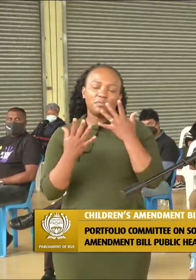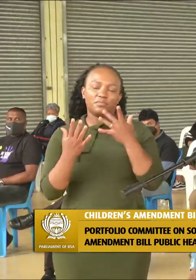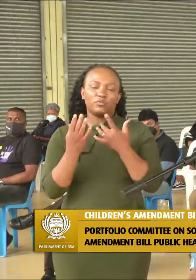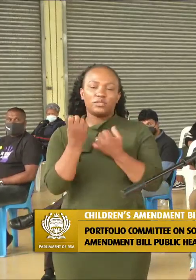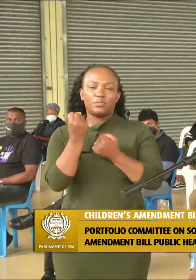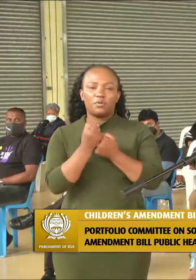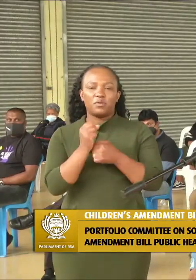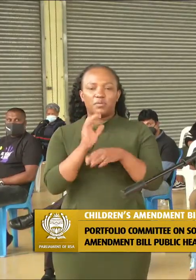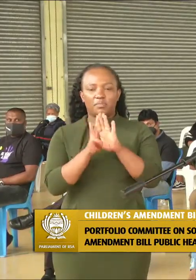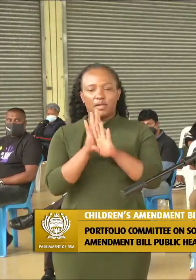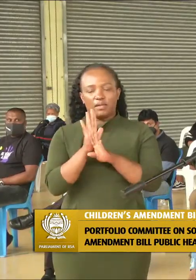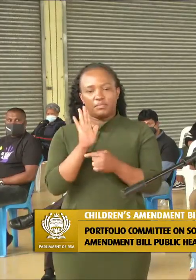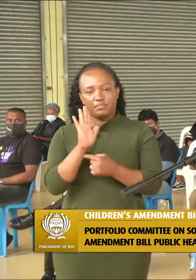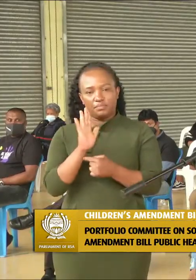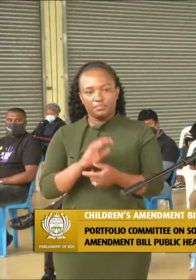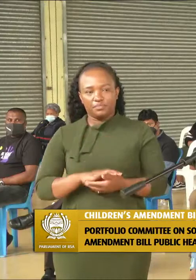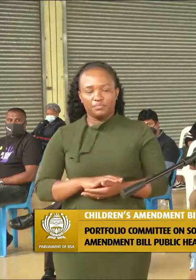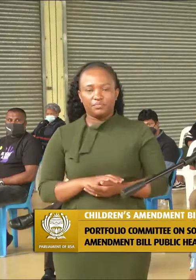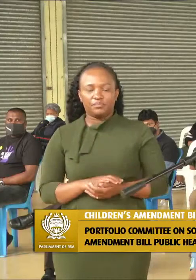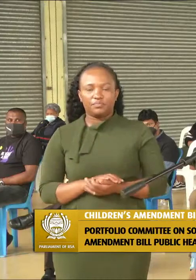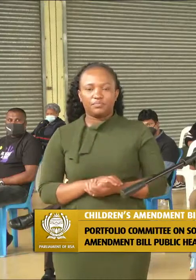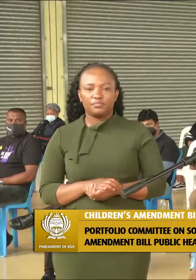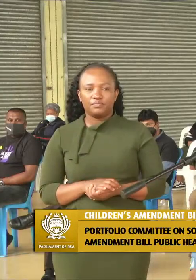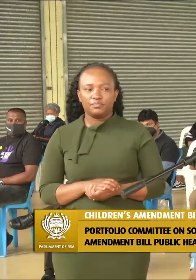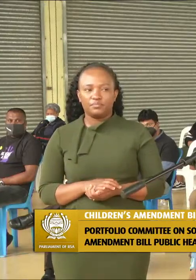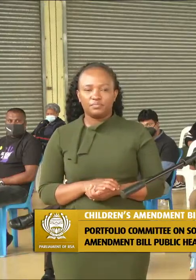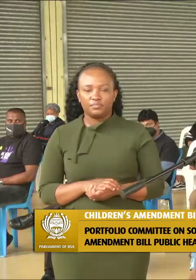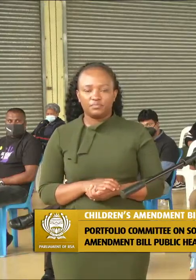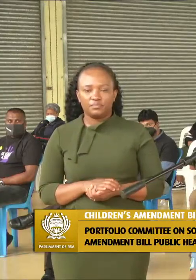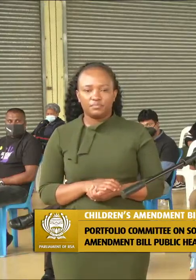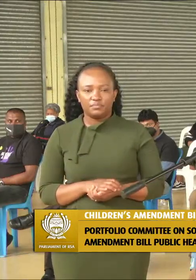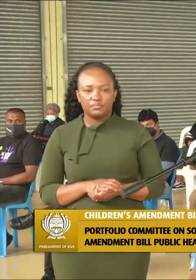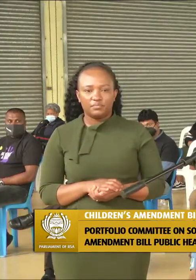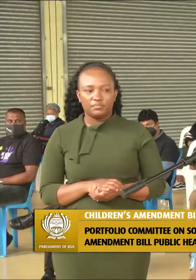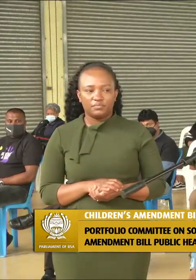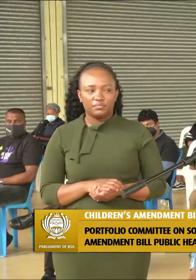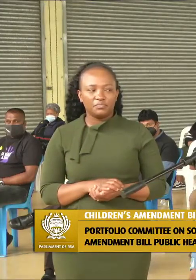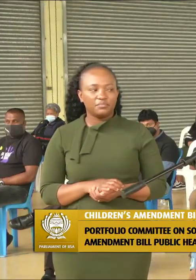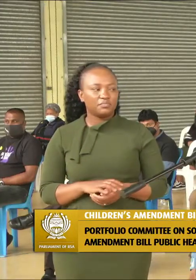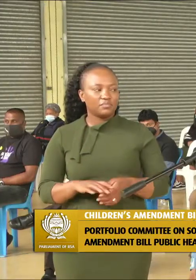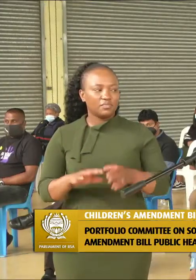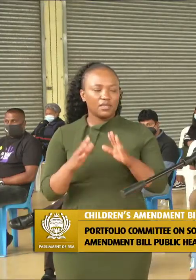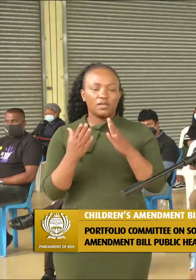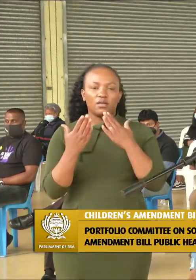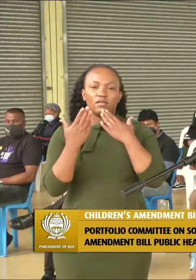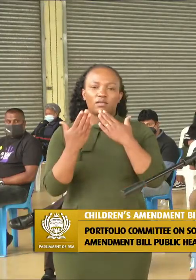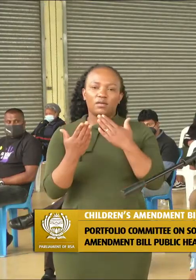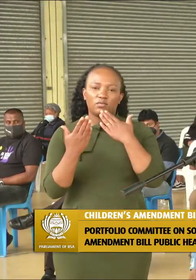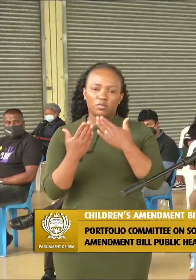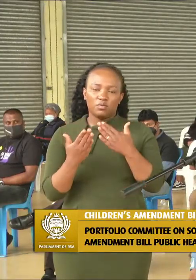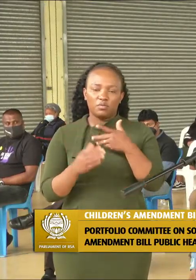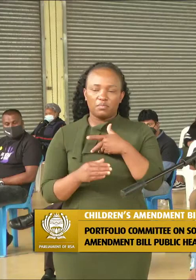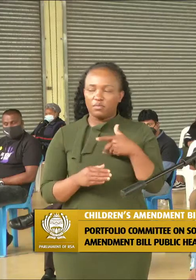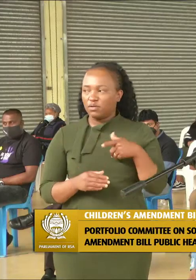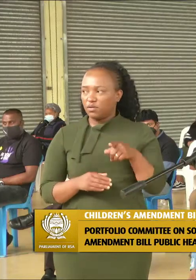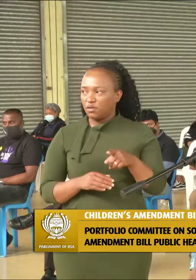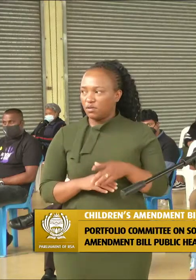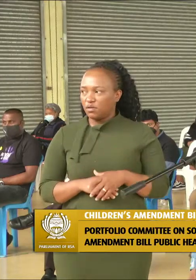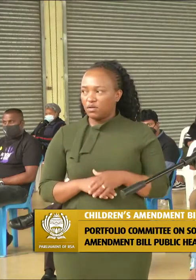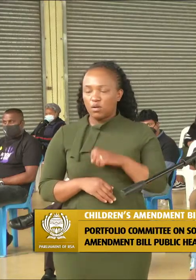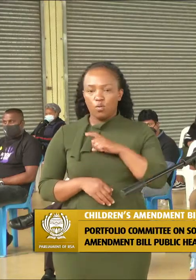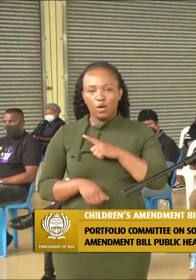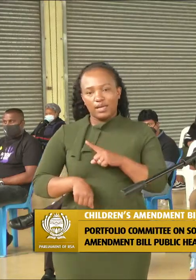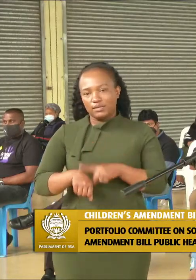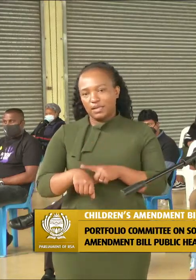kakhulu i-act. We do support the bill. Thank you very much. Thank you very much, ma'am. But because of